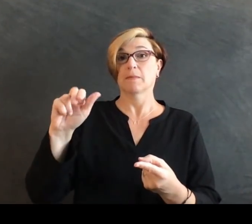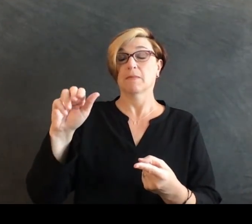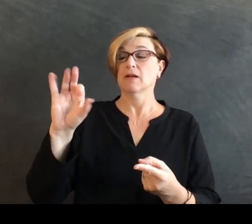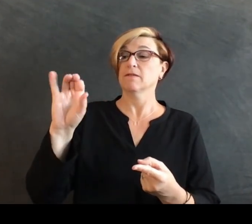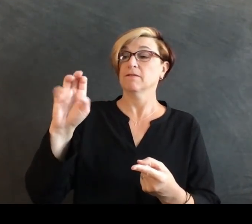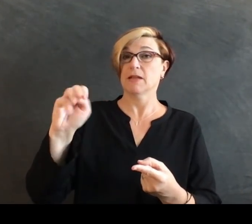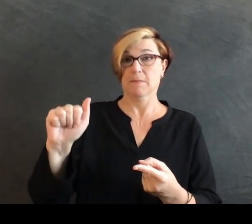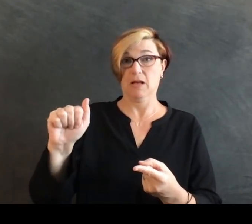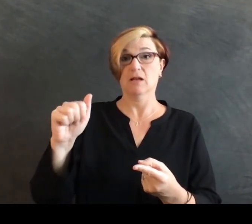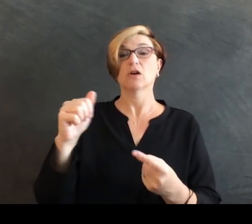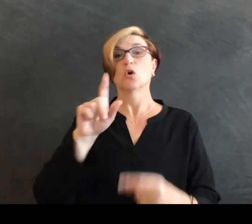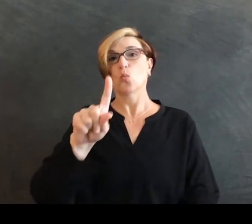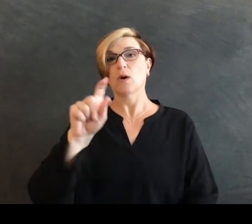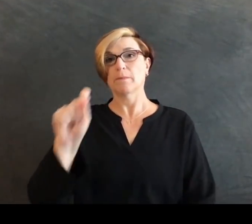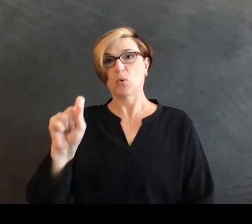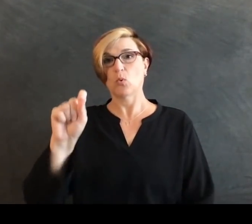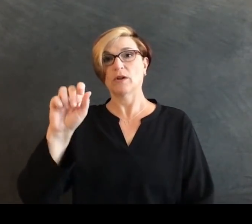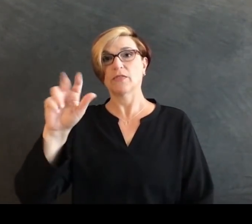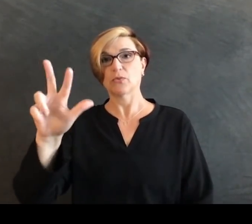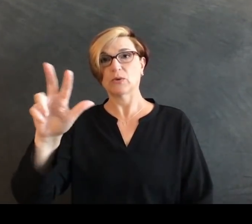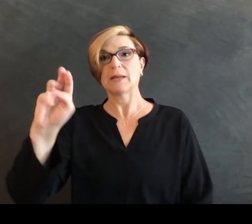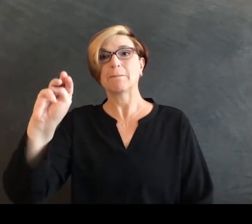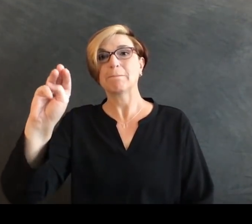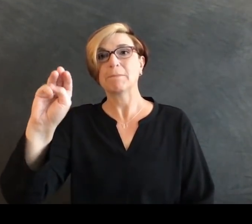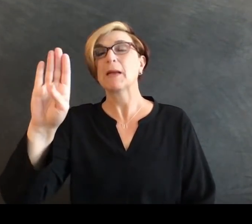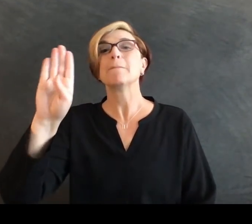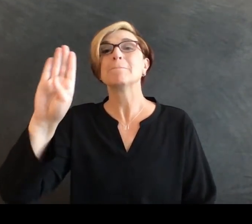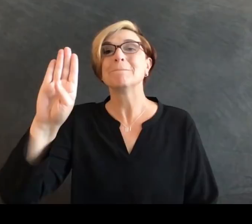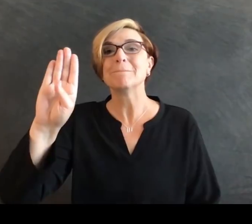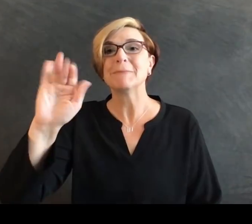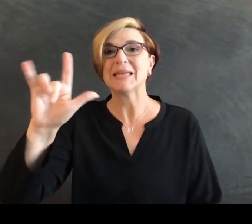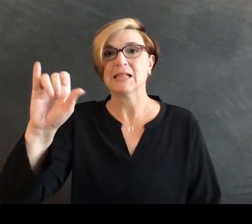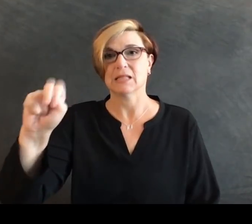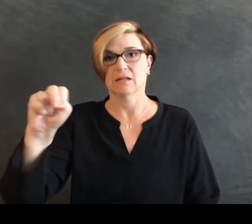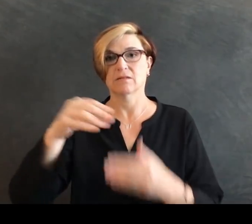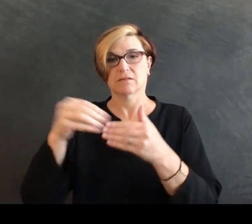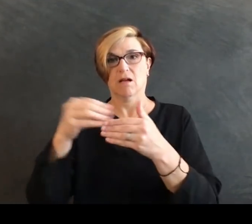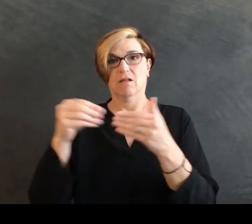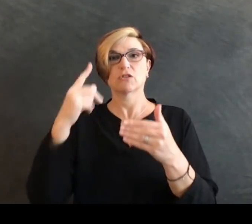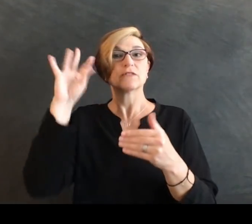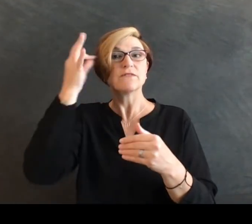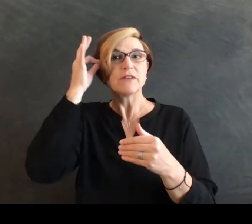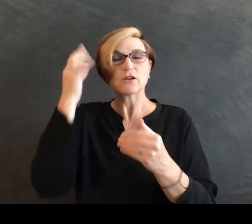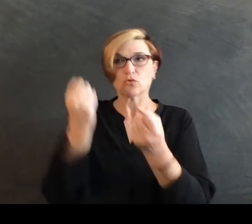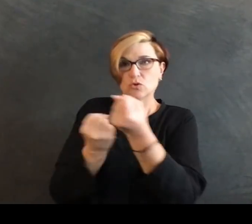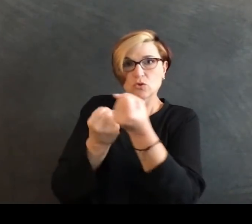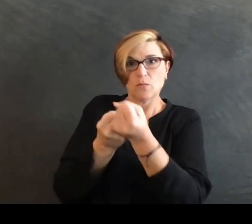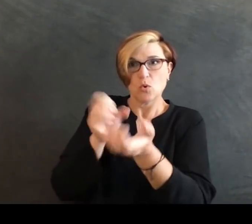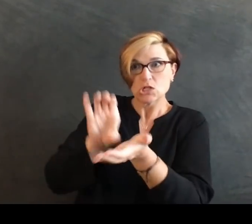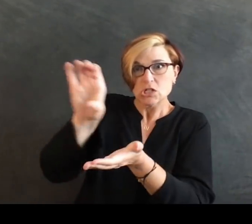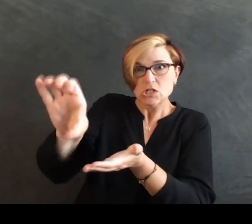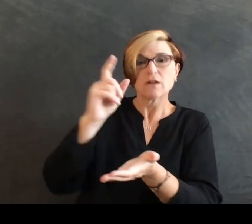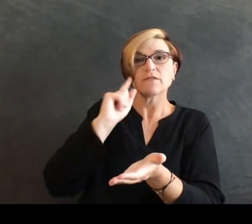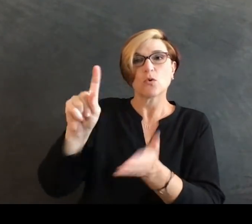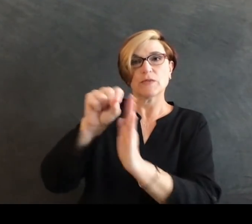$1.3 billion in federal support to the state of New York. So we're spending a lot of money in New York. It's